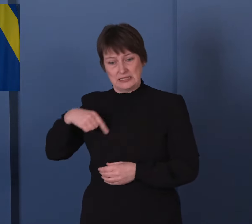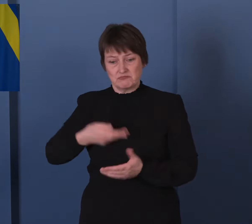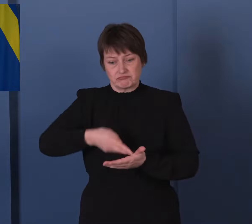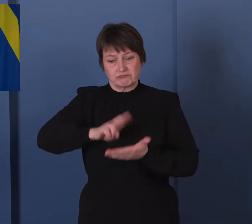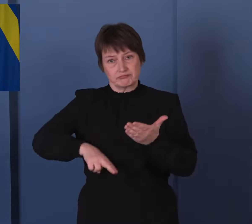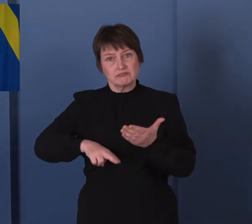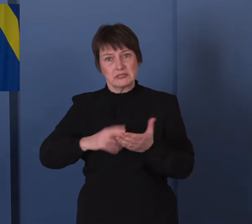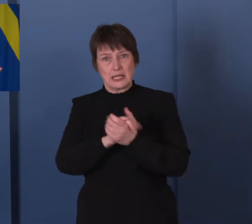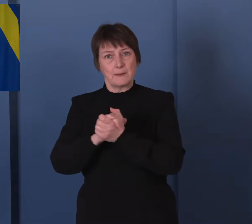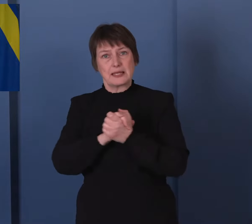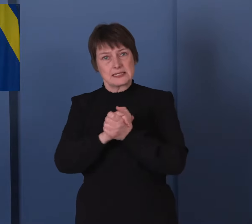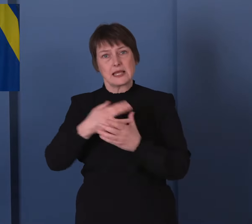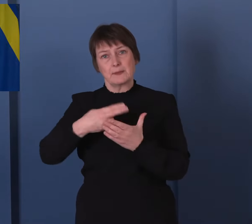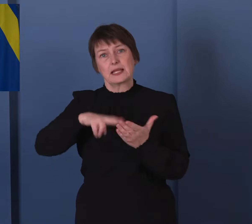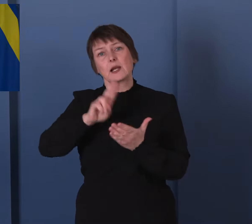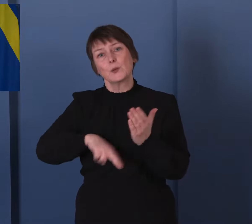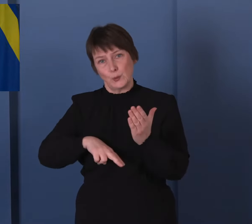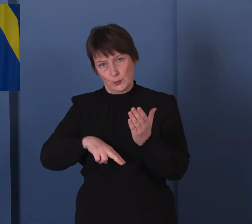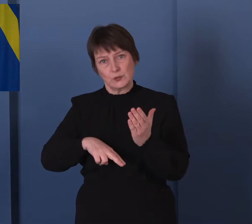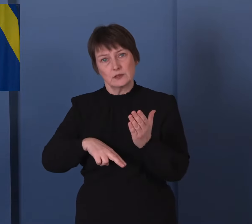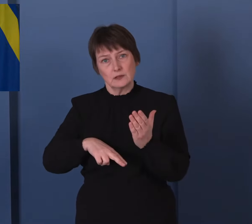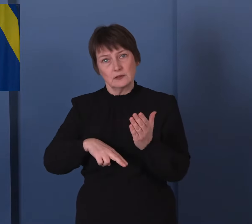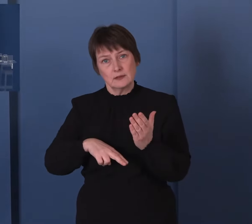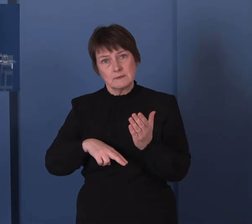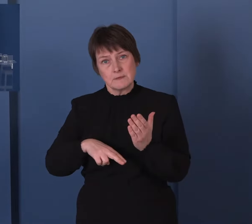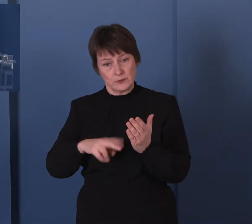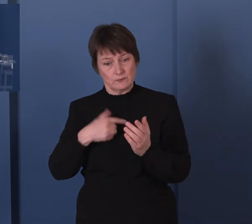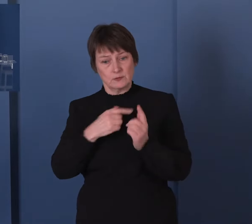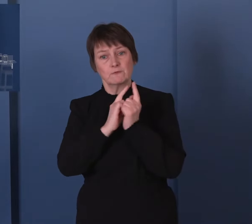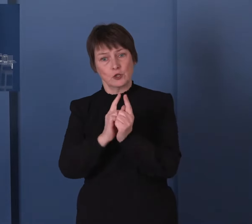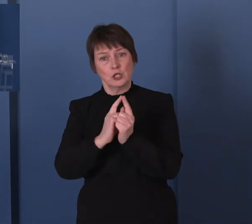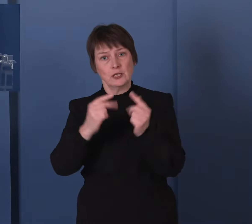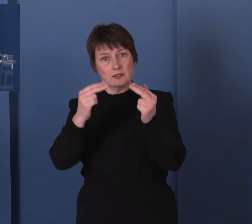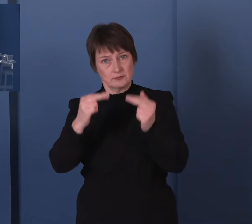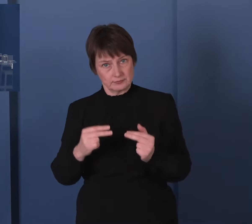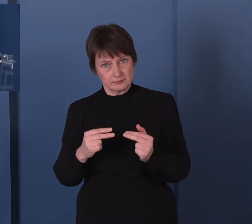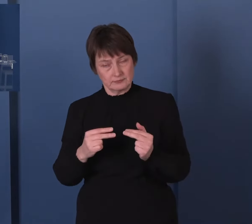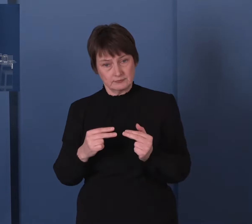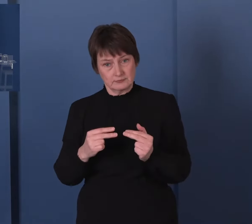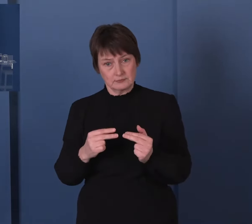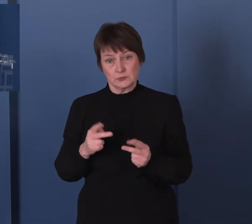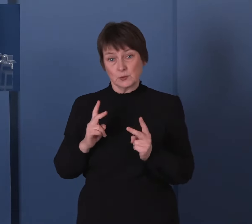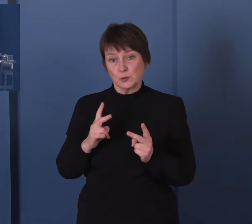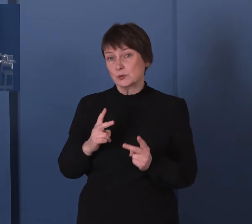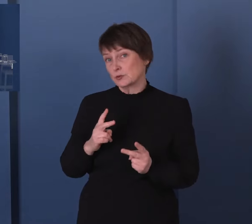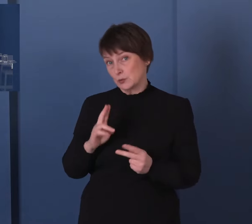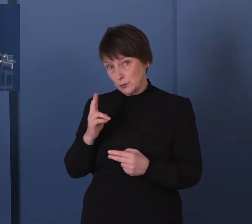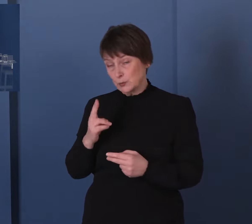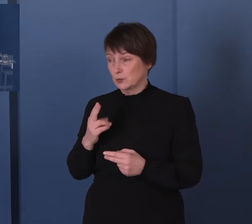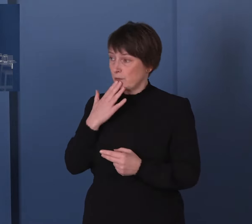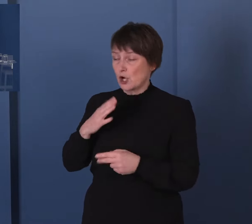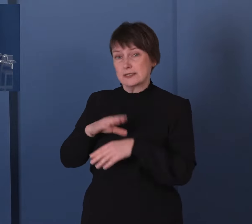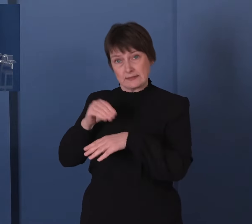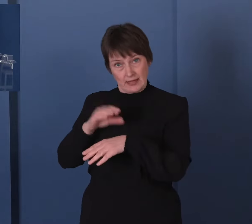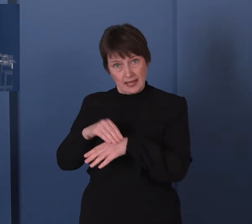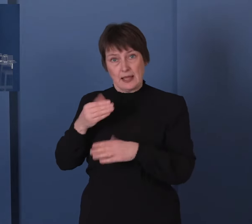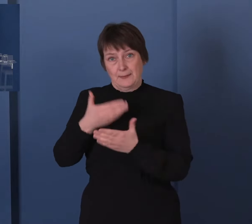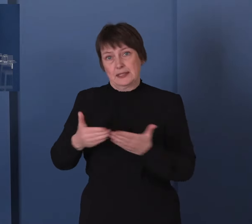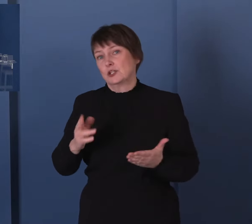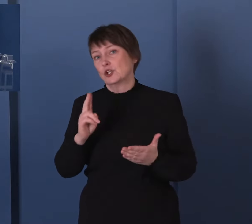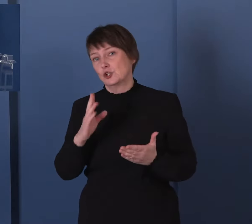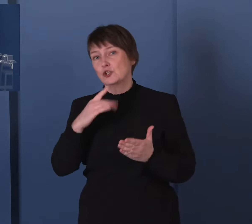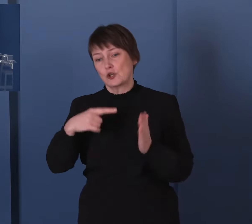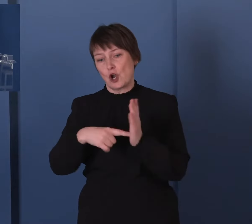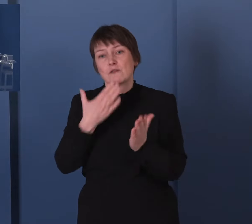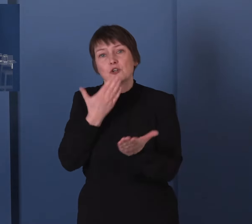think it's very important that you are now presenting this new legislation on terrorism and following what has agreed in